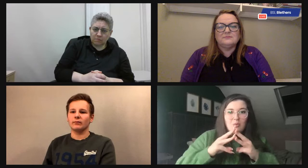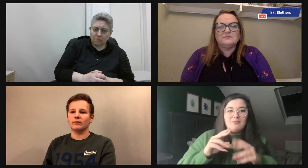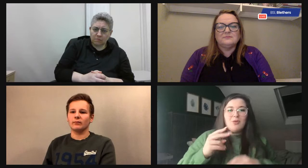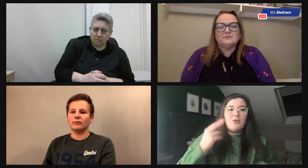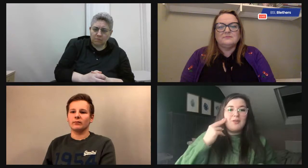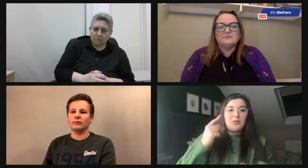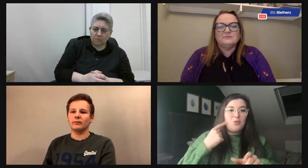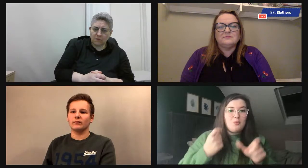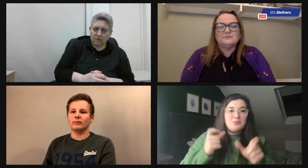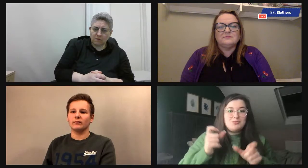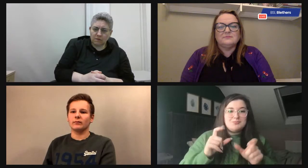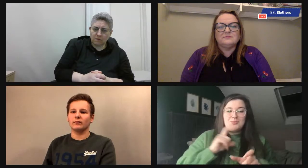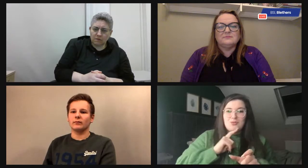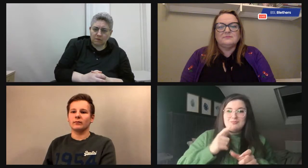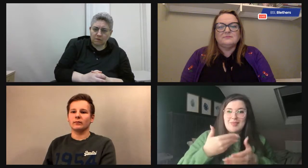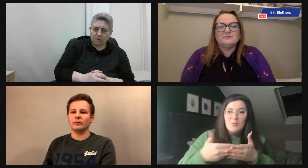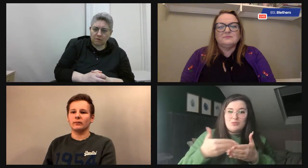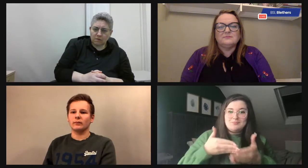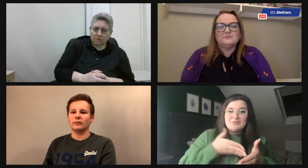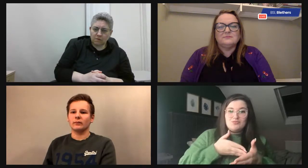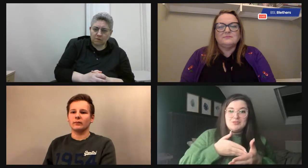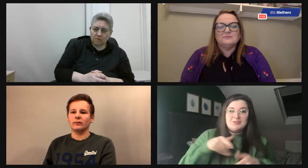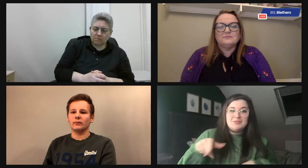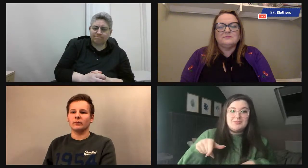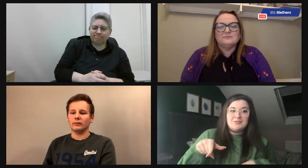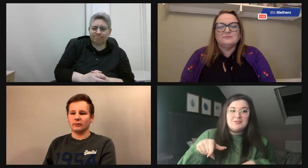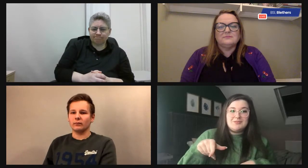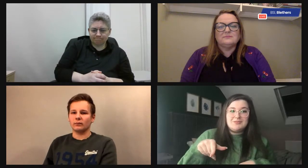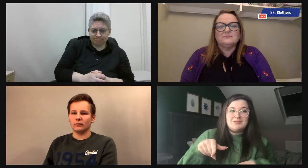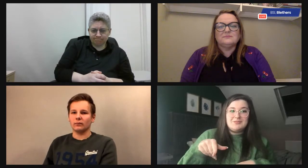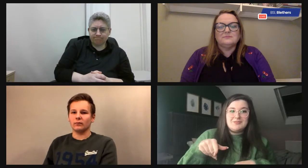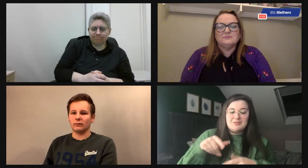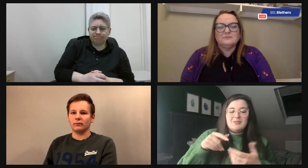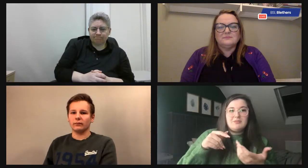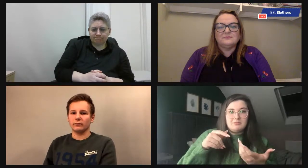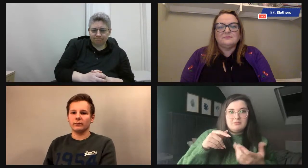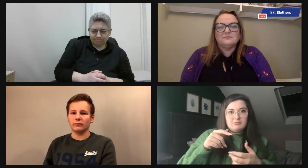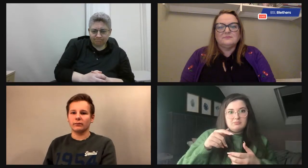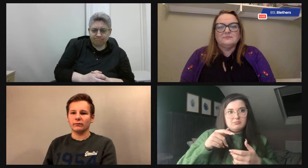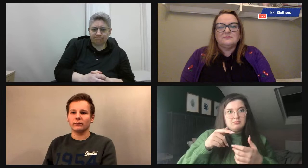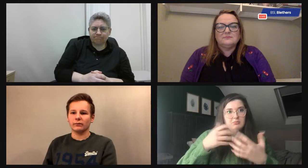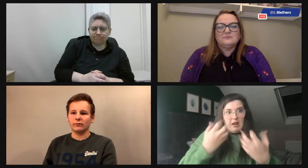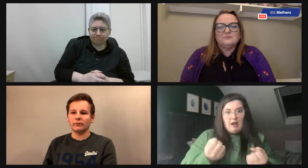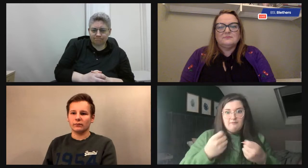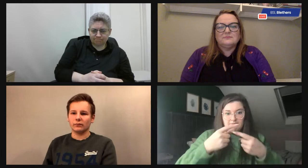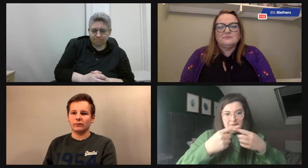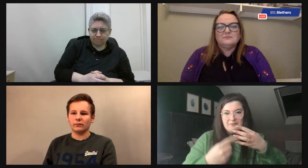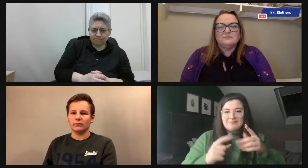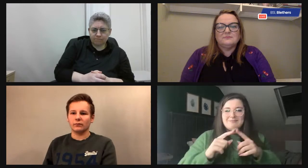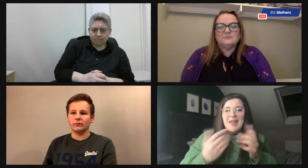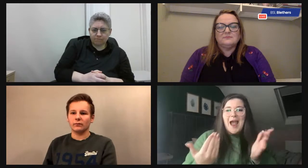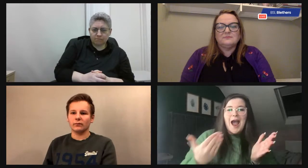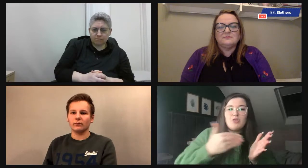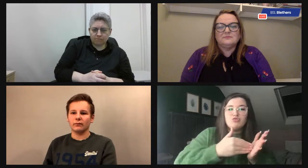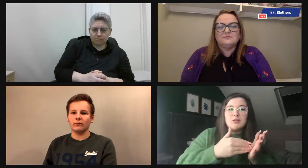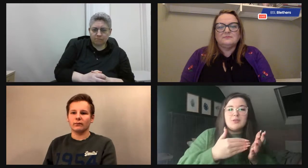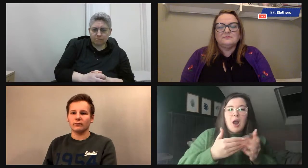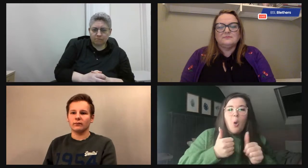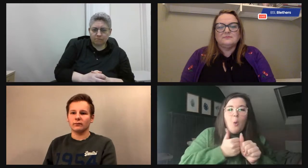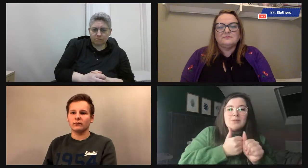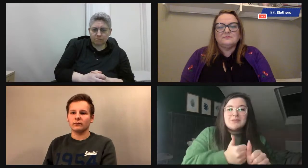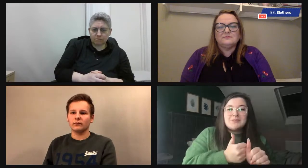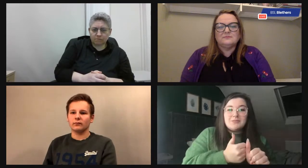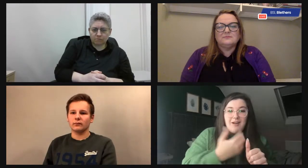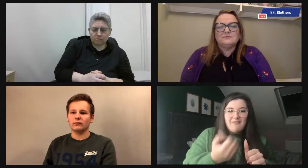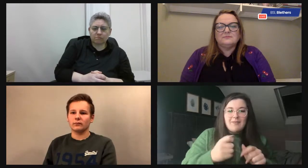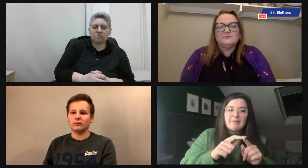all young people. I think we had maybe a double and triple stress level because of the communication barriers. So we